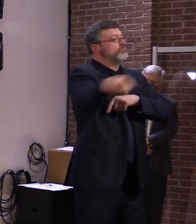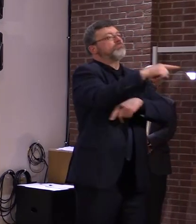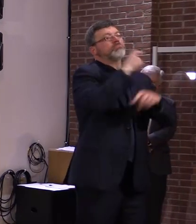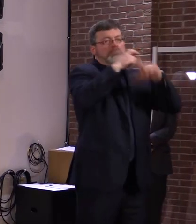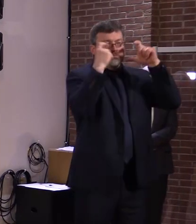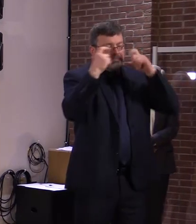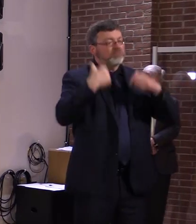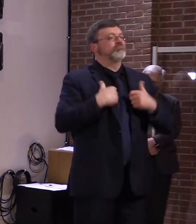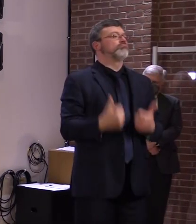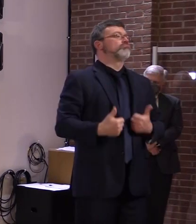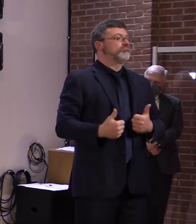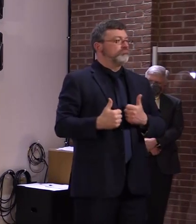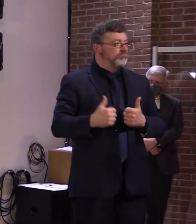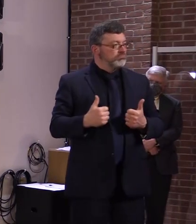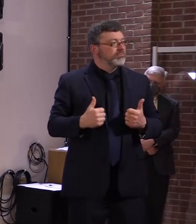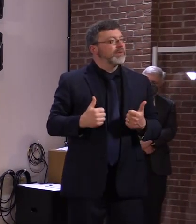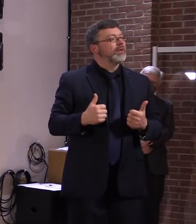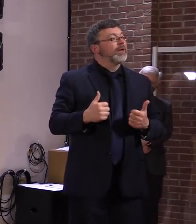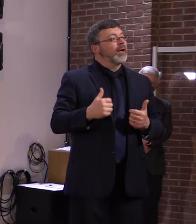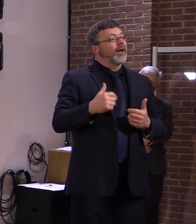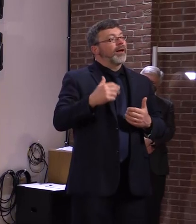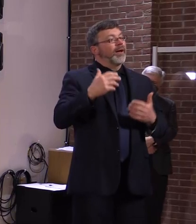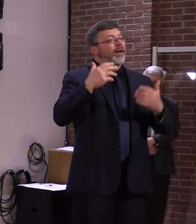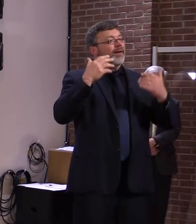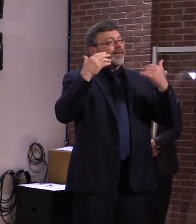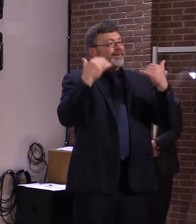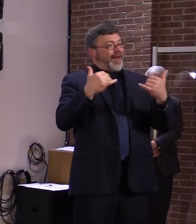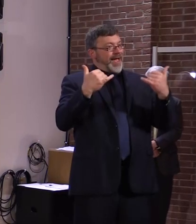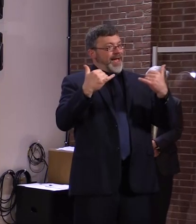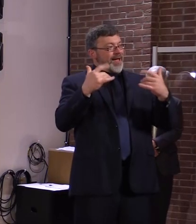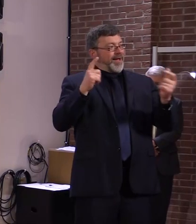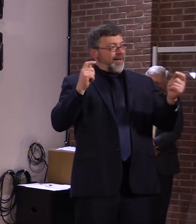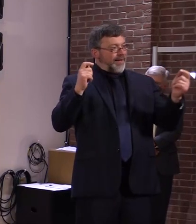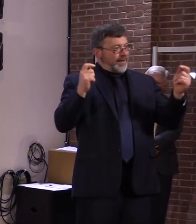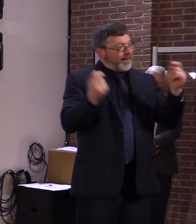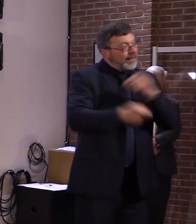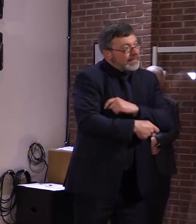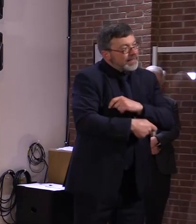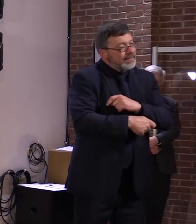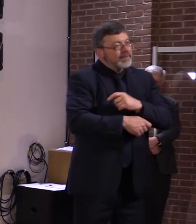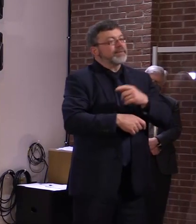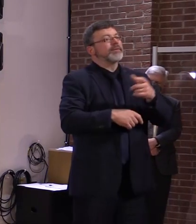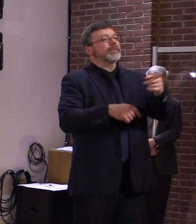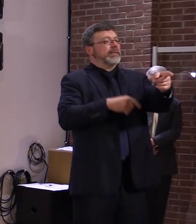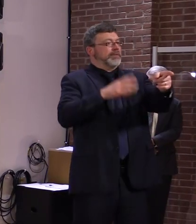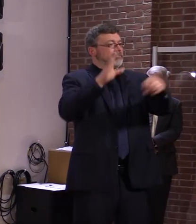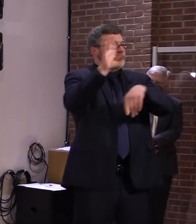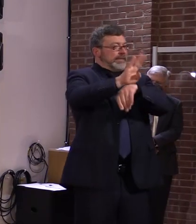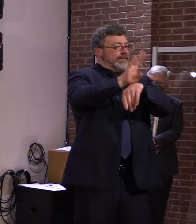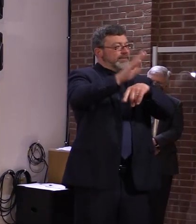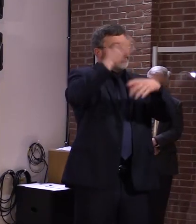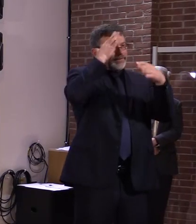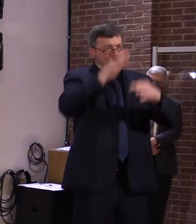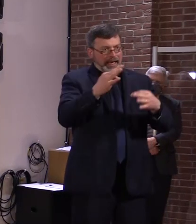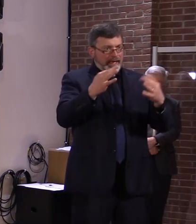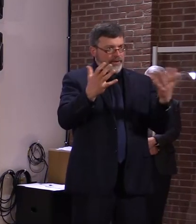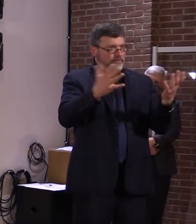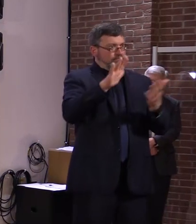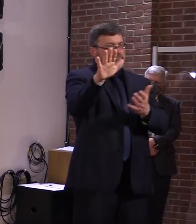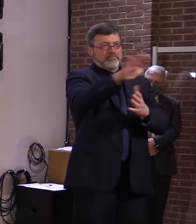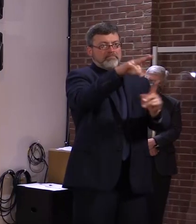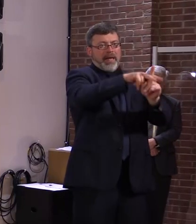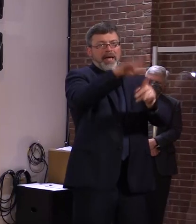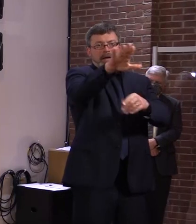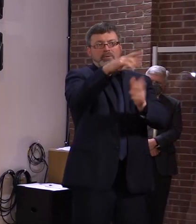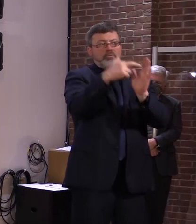that as well. So I would just say that we will provide any guidance we can. But we feel as though